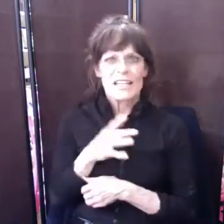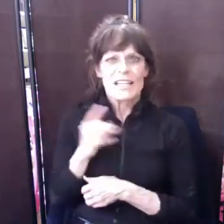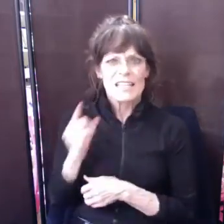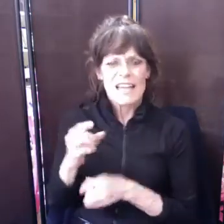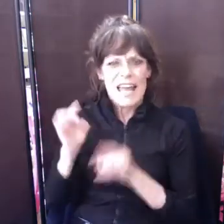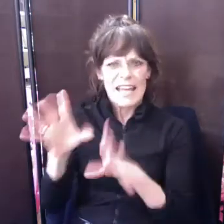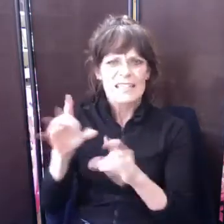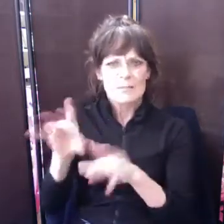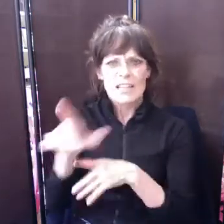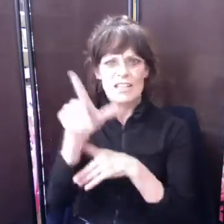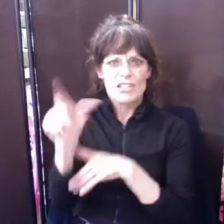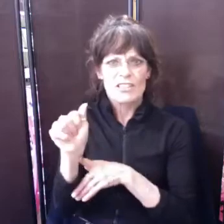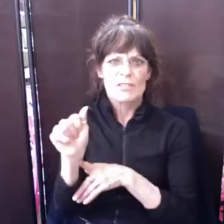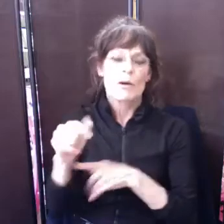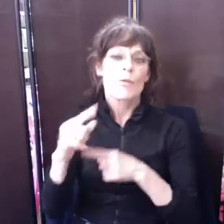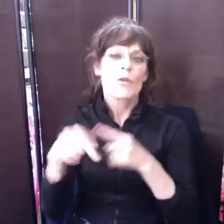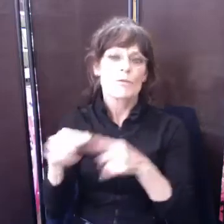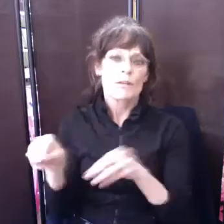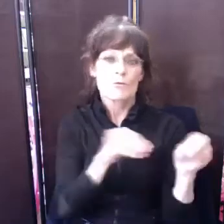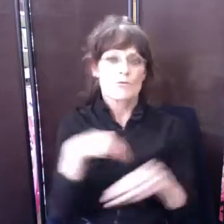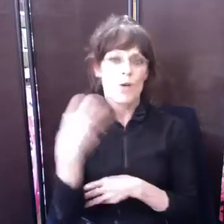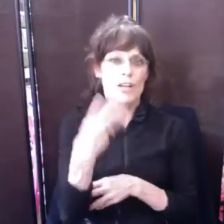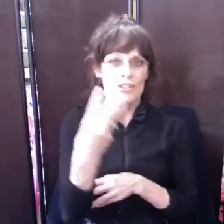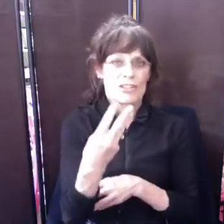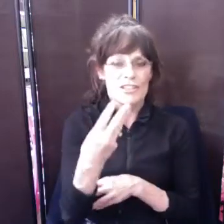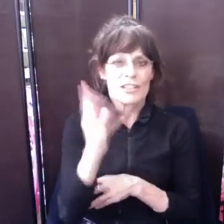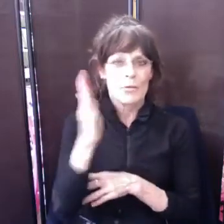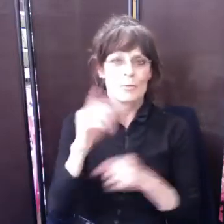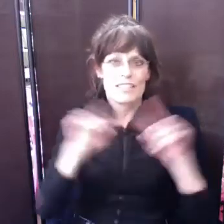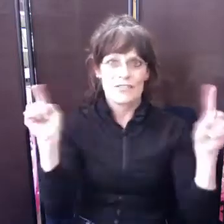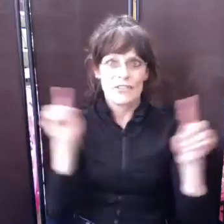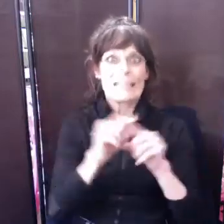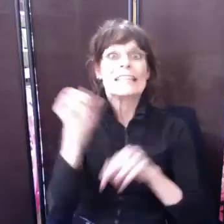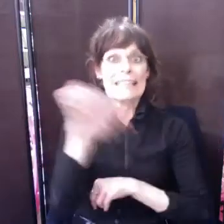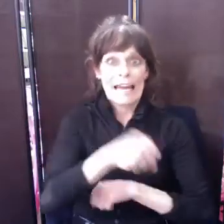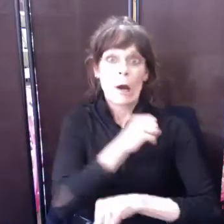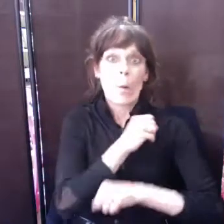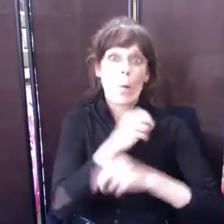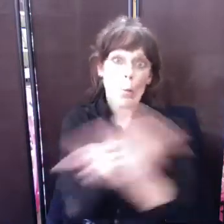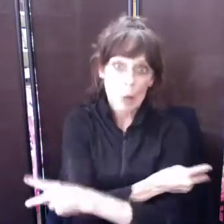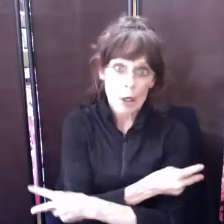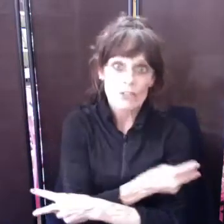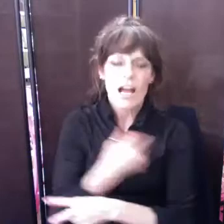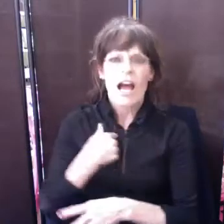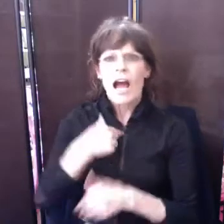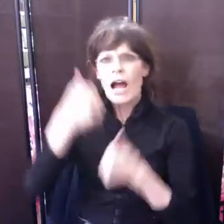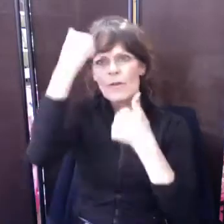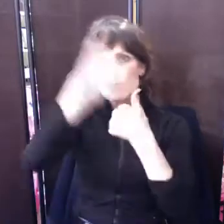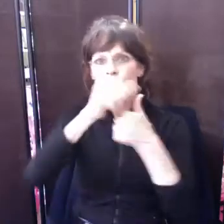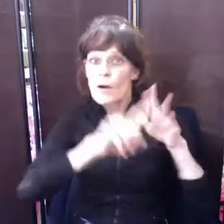be different in Washington. And it was worse. But I remember, you know, I had run away from home, and I'd written my parents,